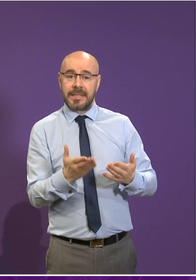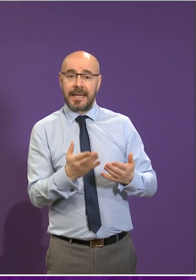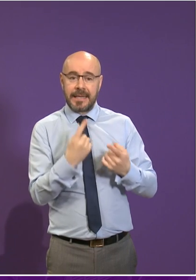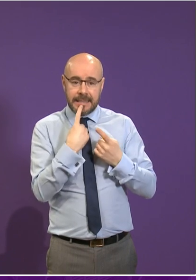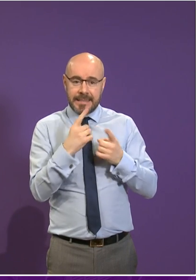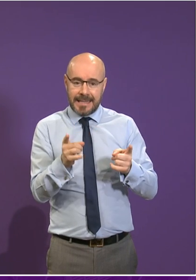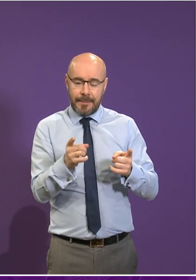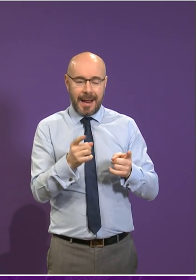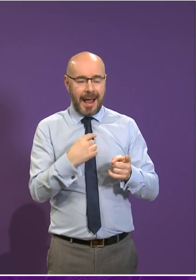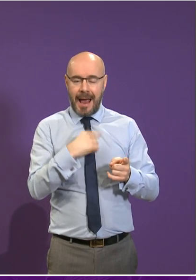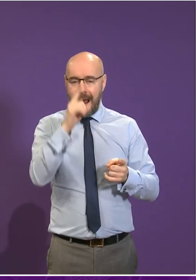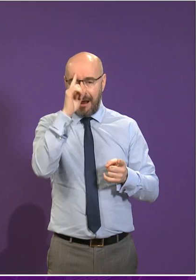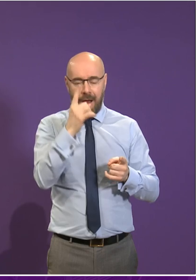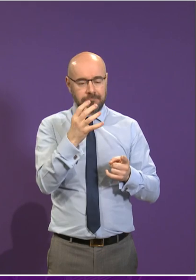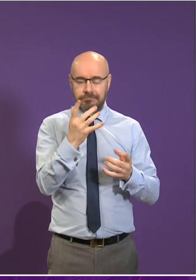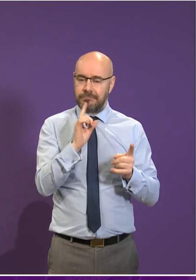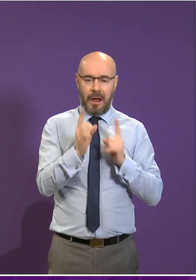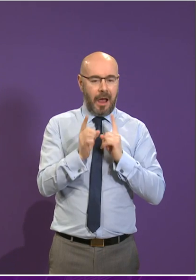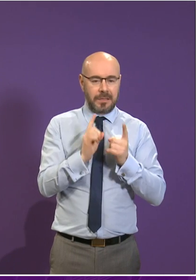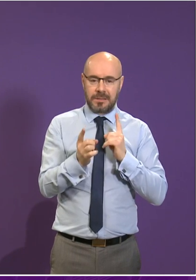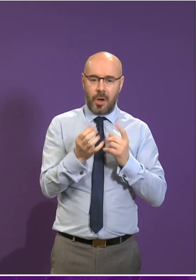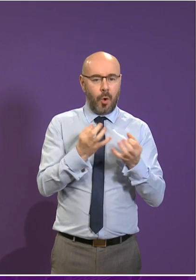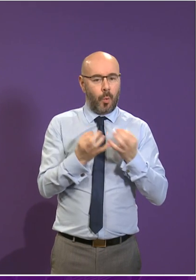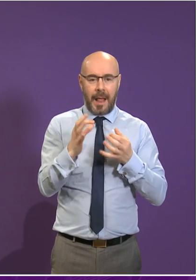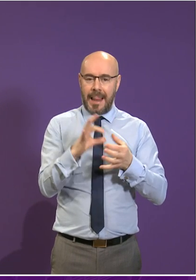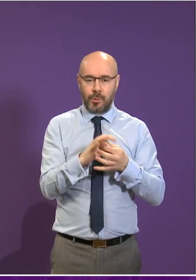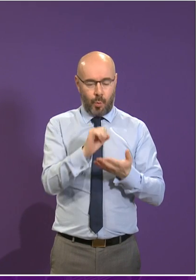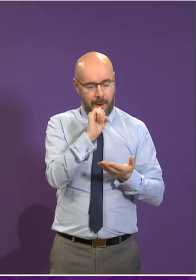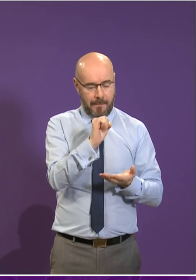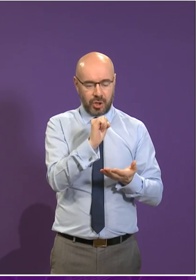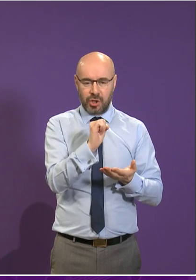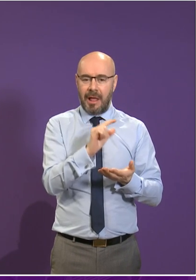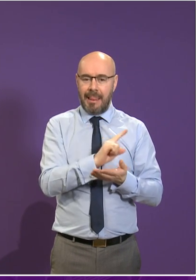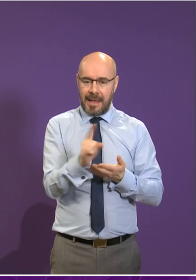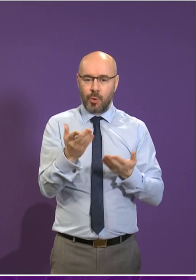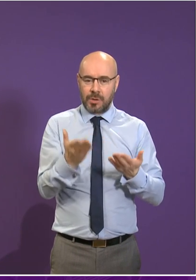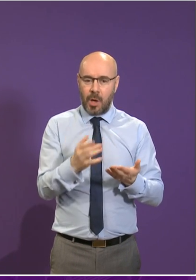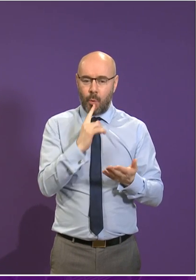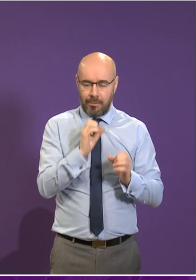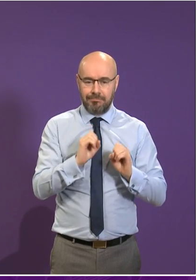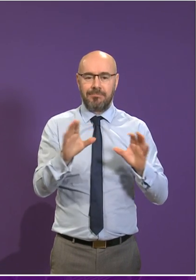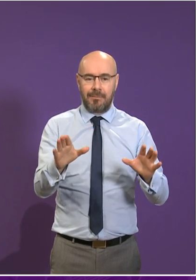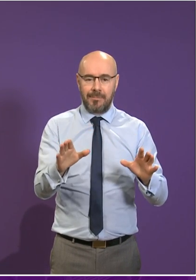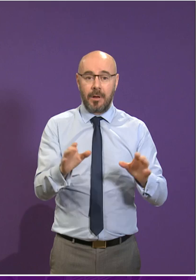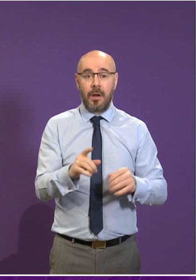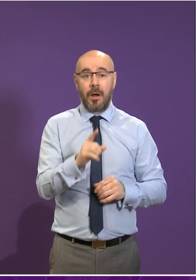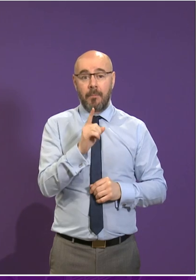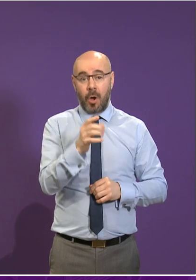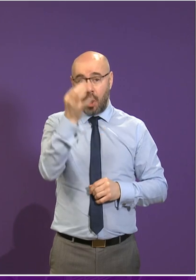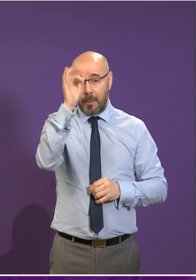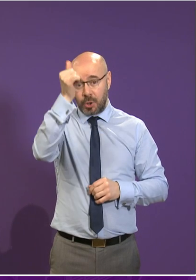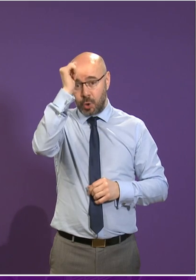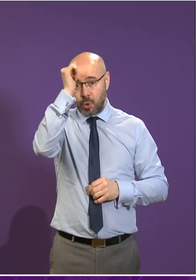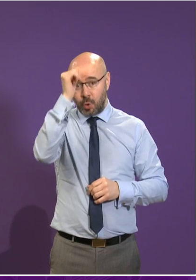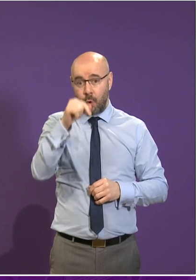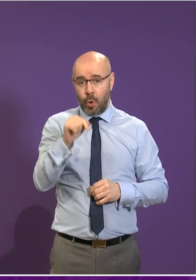be unable to answer questions around the detail of the budget that will be given later today. But the committee is aware that widening access for higher